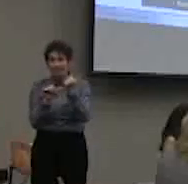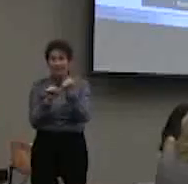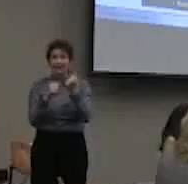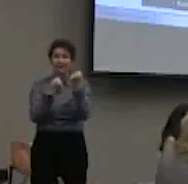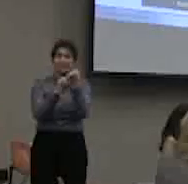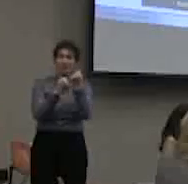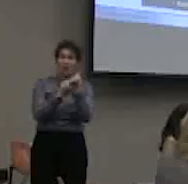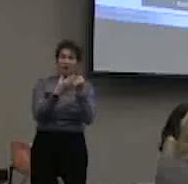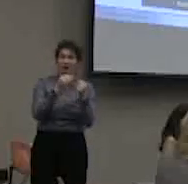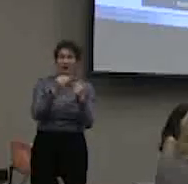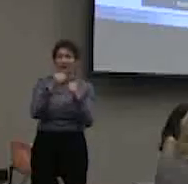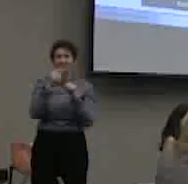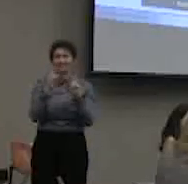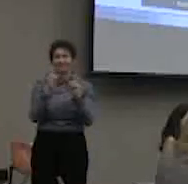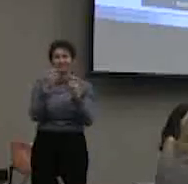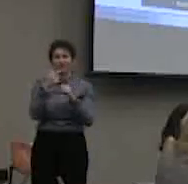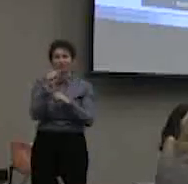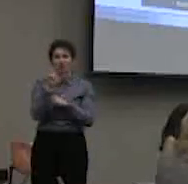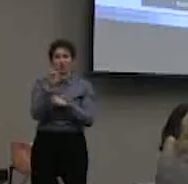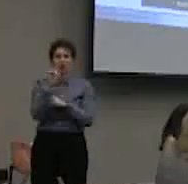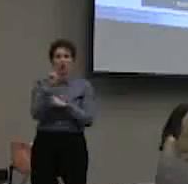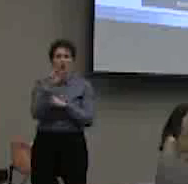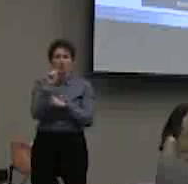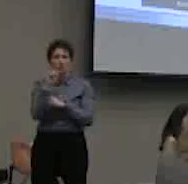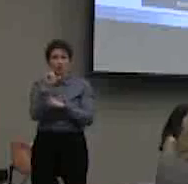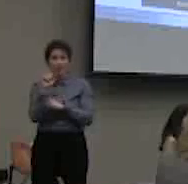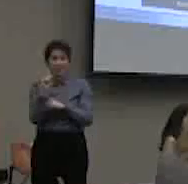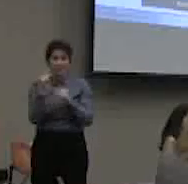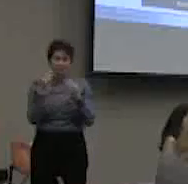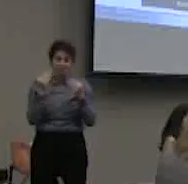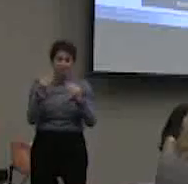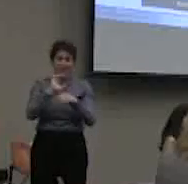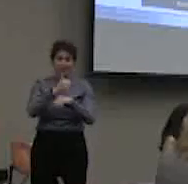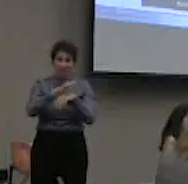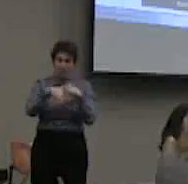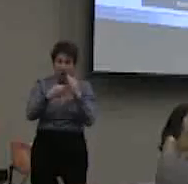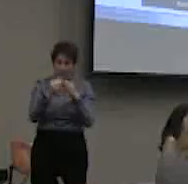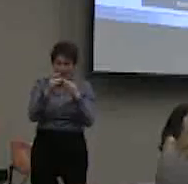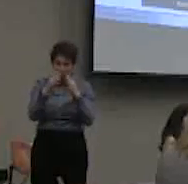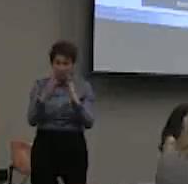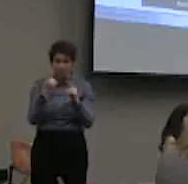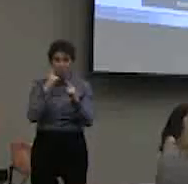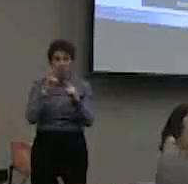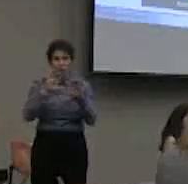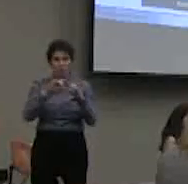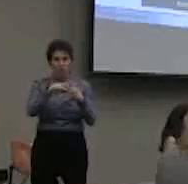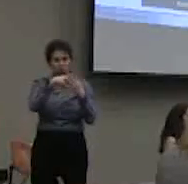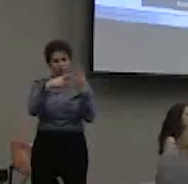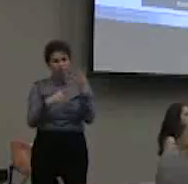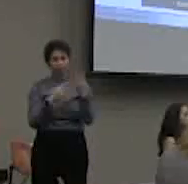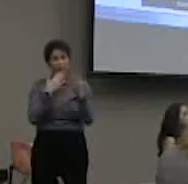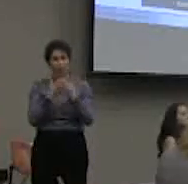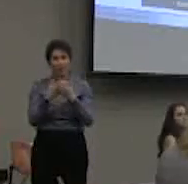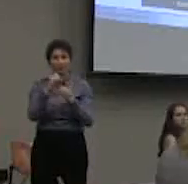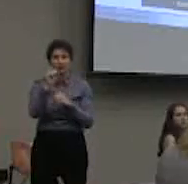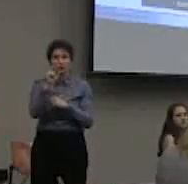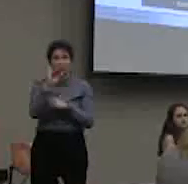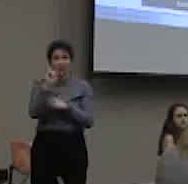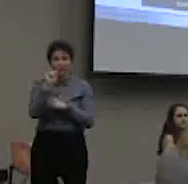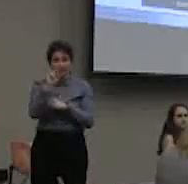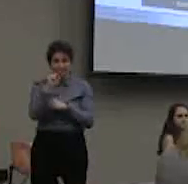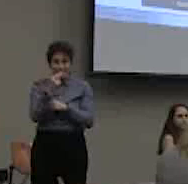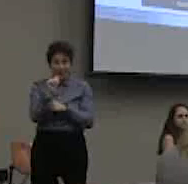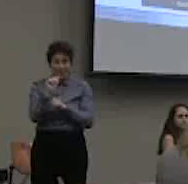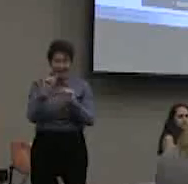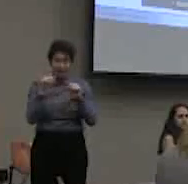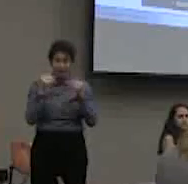a set of guardrails, if you will, to set up our Ready Start leaders to do these four things well, so that Sarintha can build and execute the